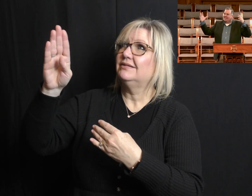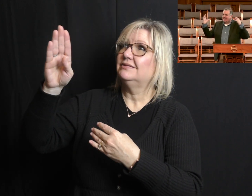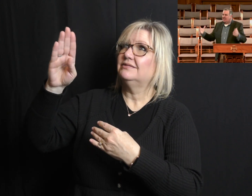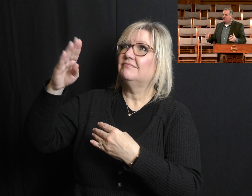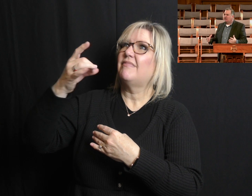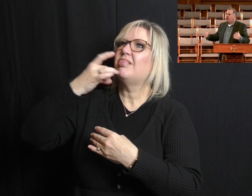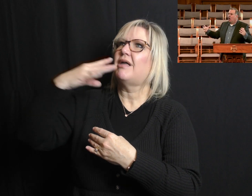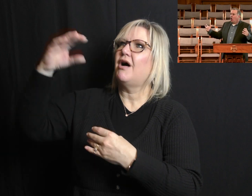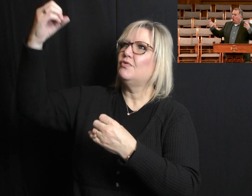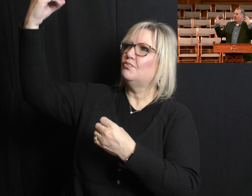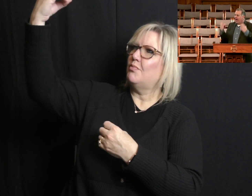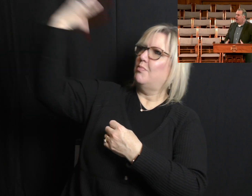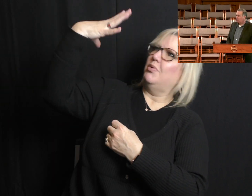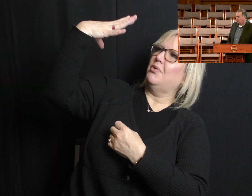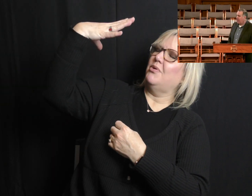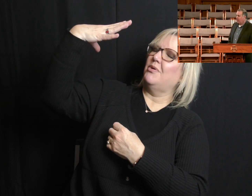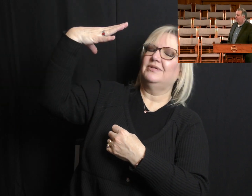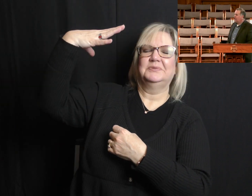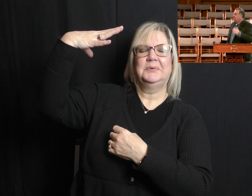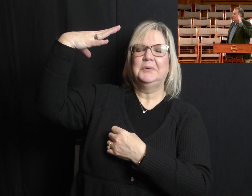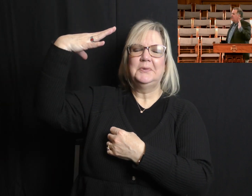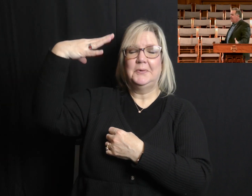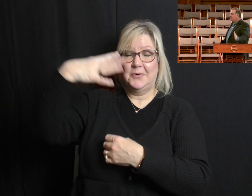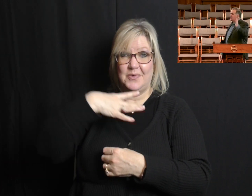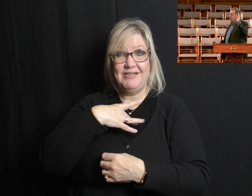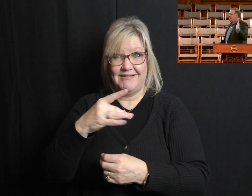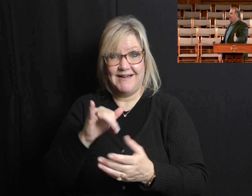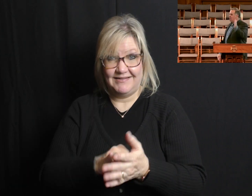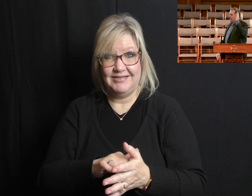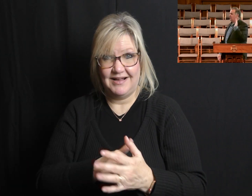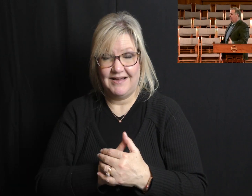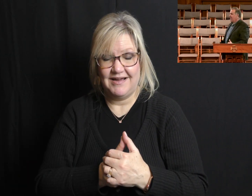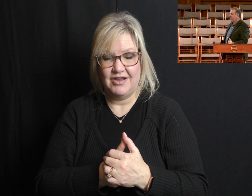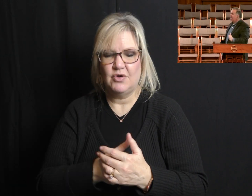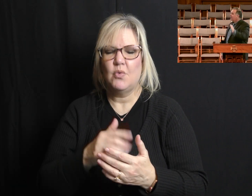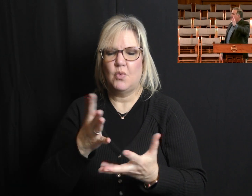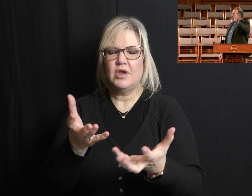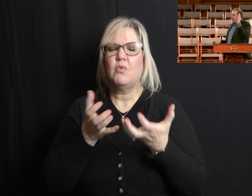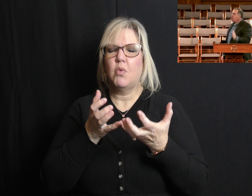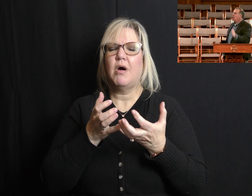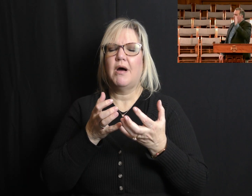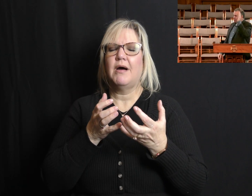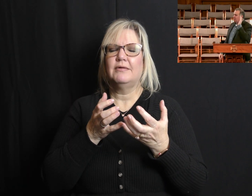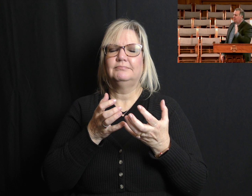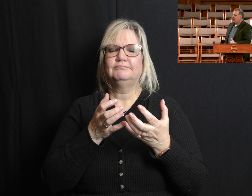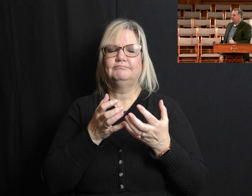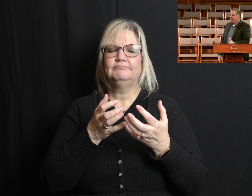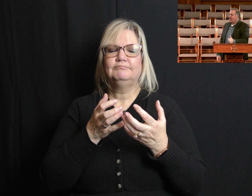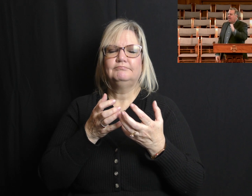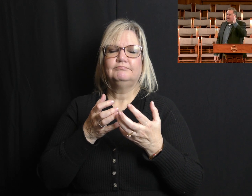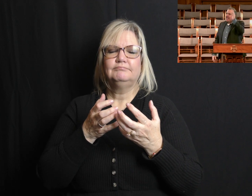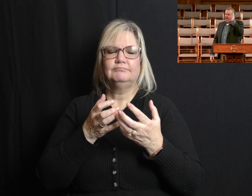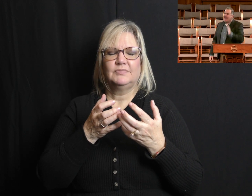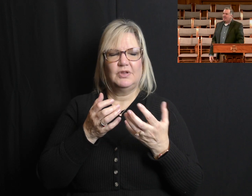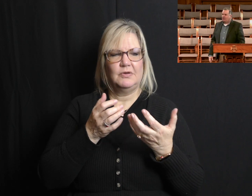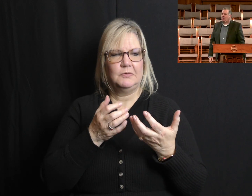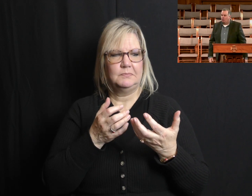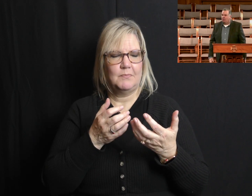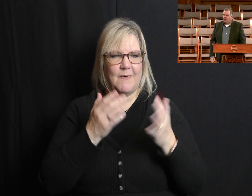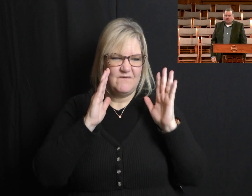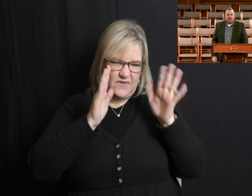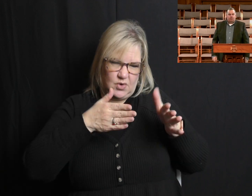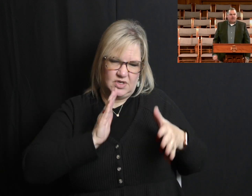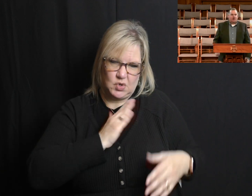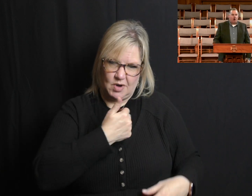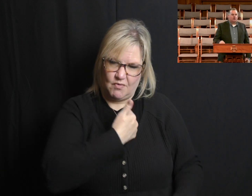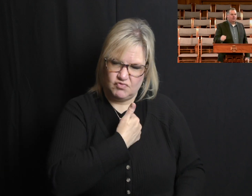the attention on ourselves. This man was saying that he was productive. He had so